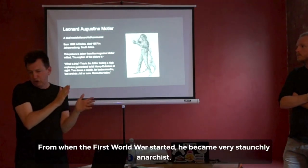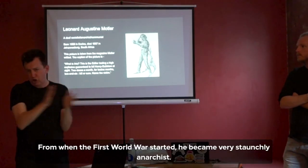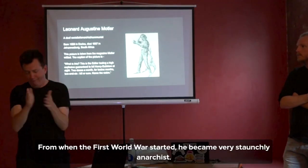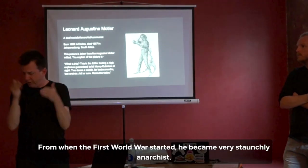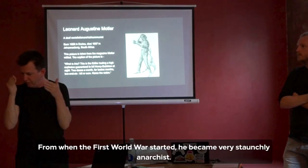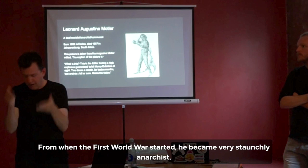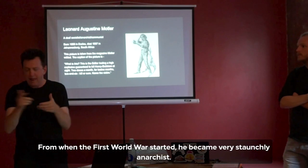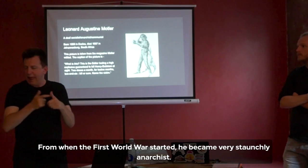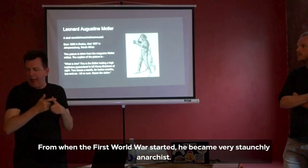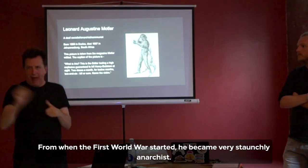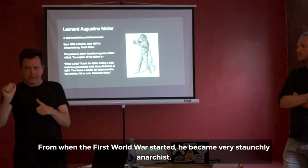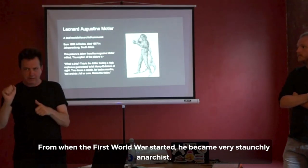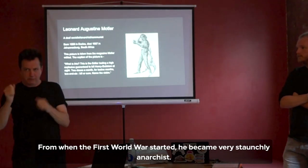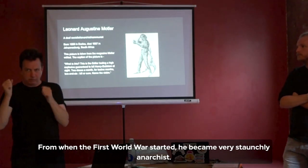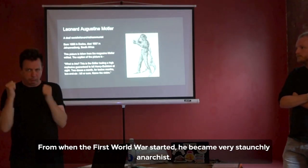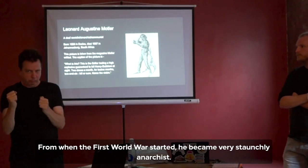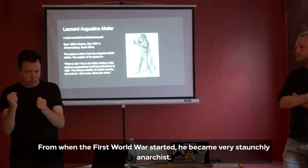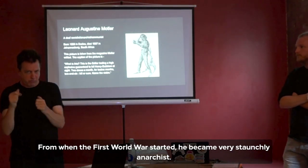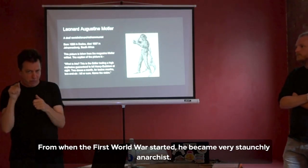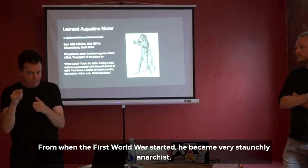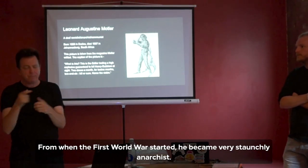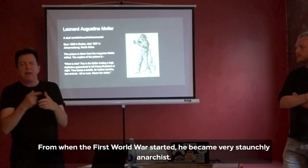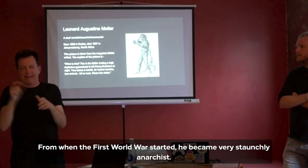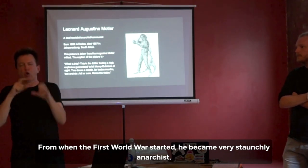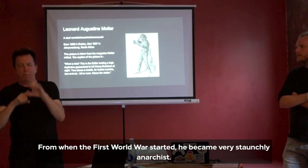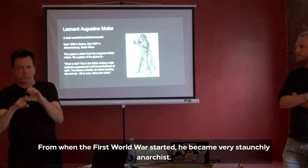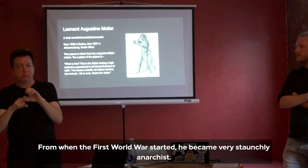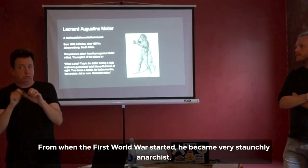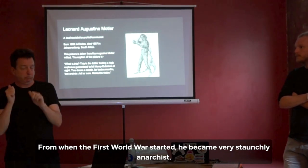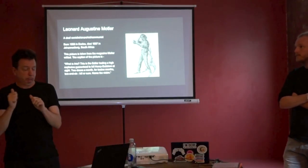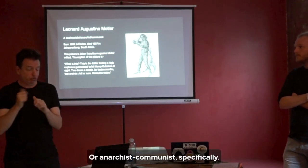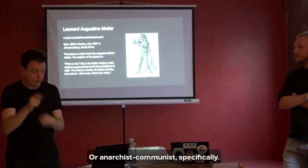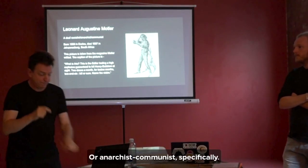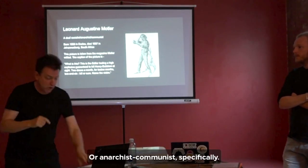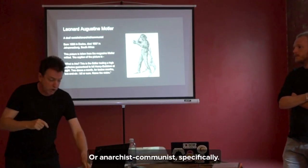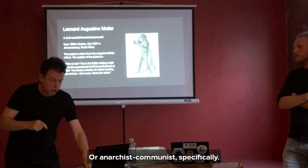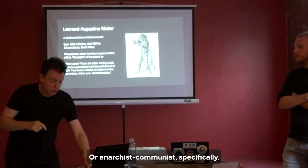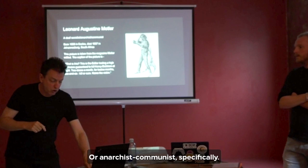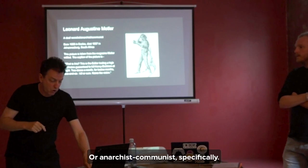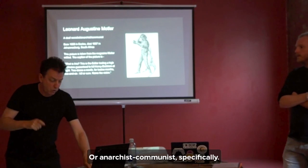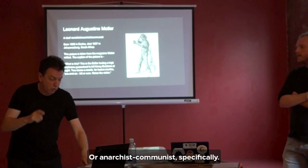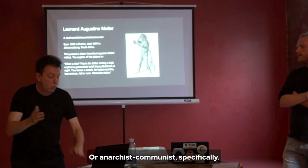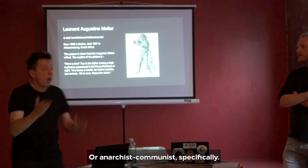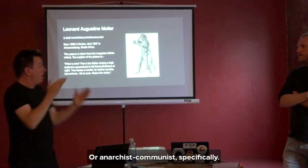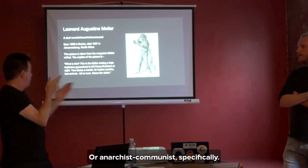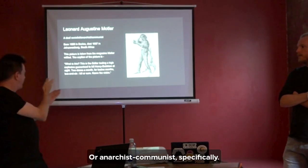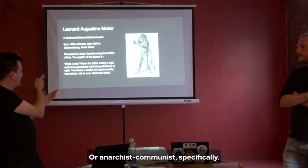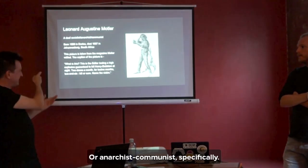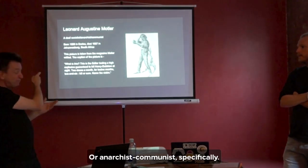From when the First World War started, he became very staunchly anarchist, or anarchist communist specifically.